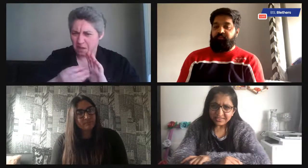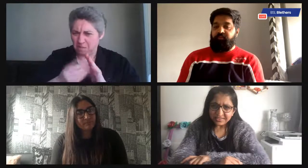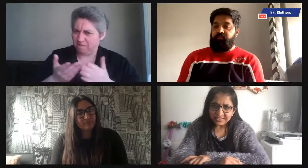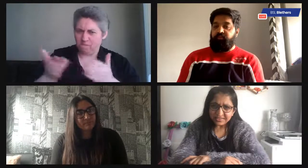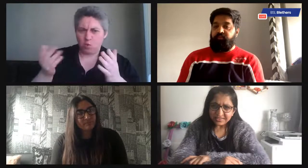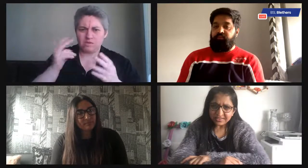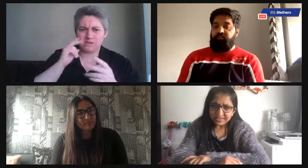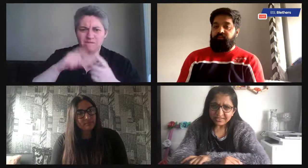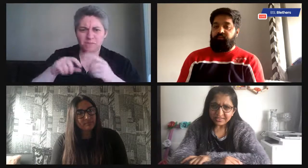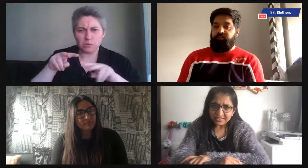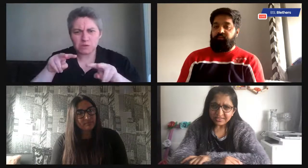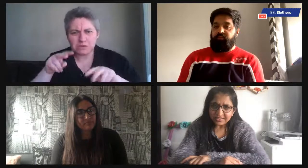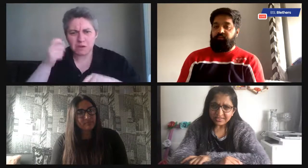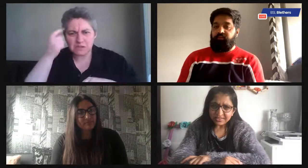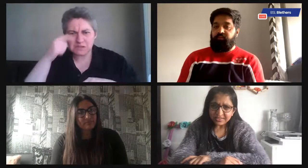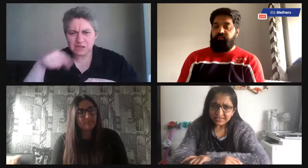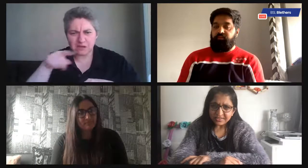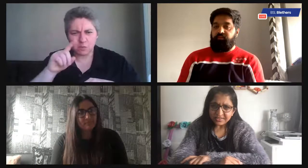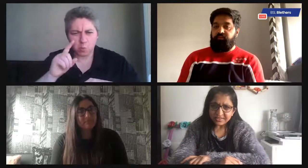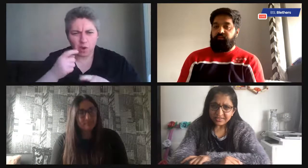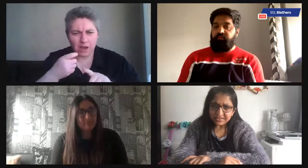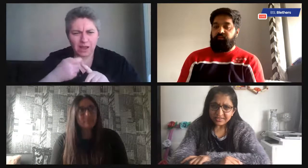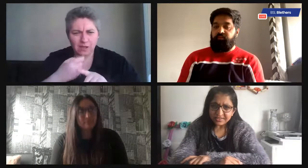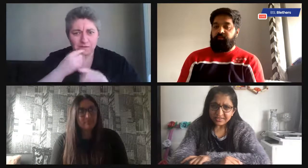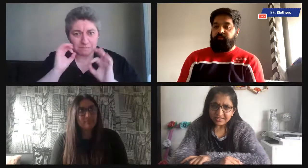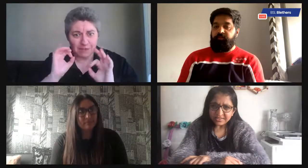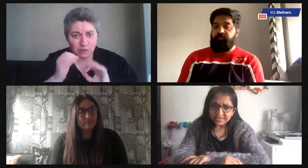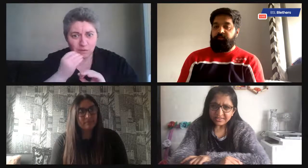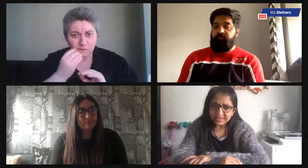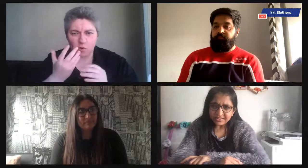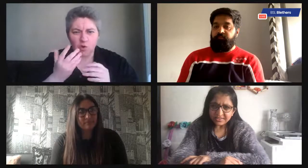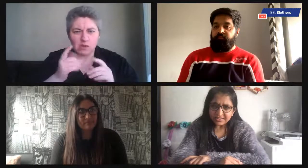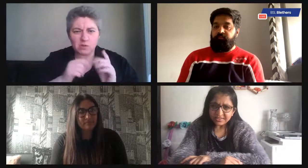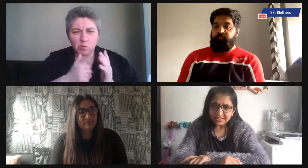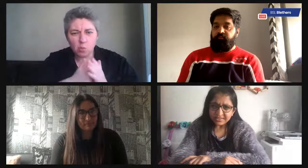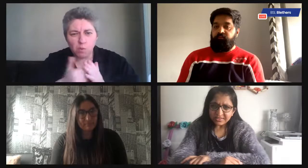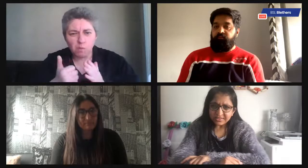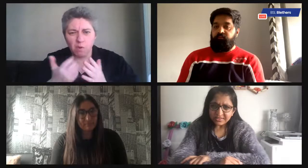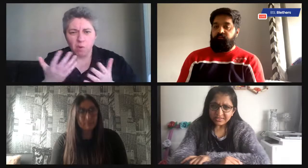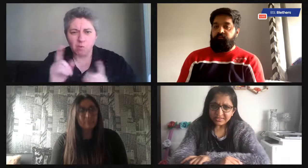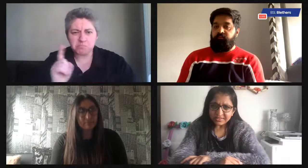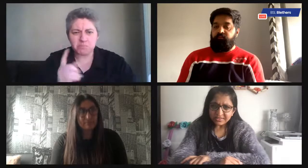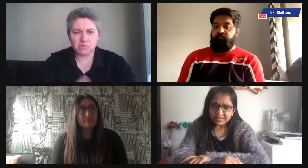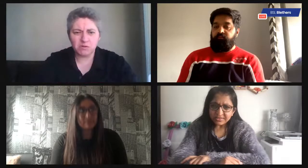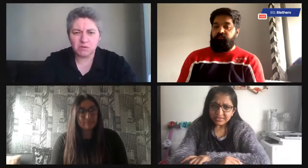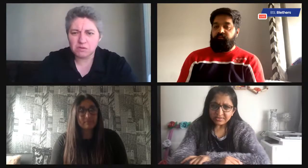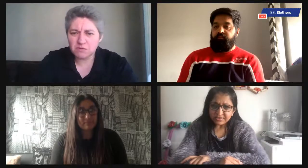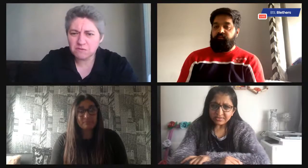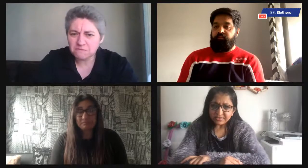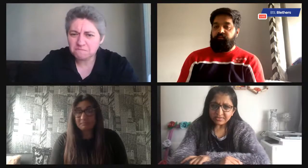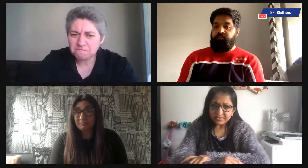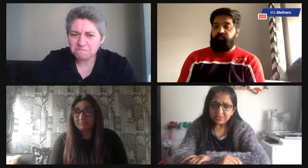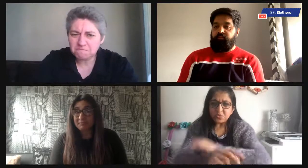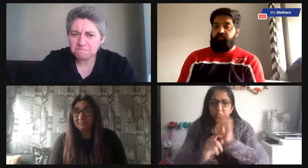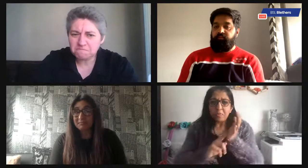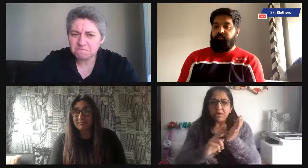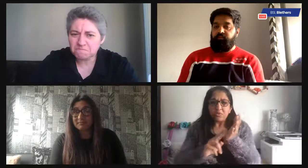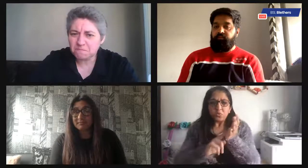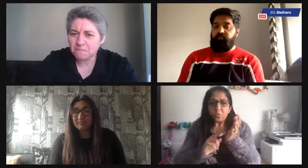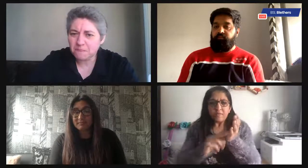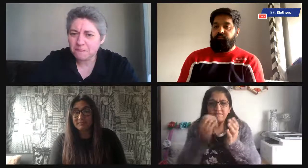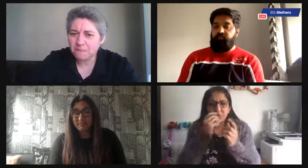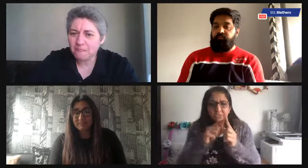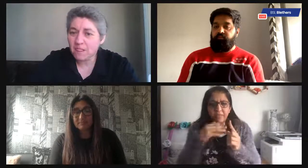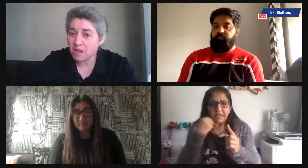food like? Um, for other members of the deaf community, is there special food through Ramadan, or is it just